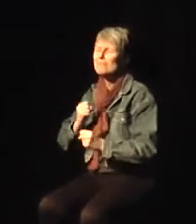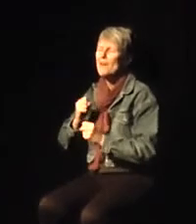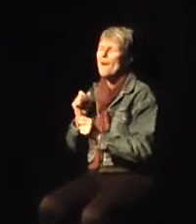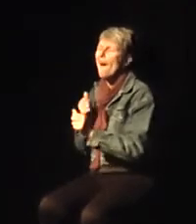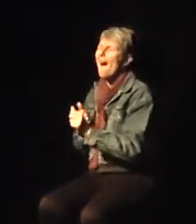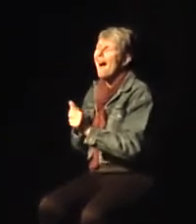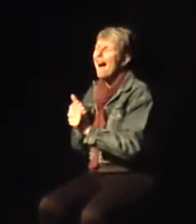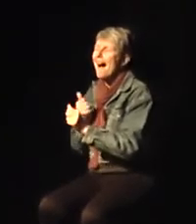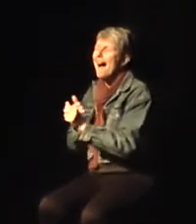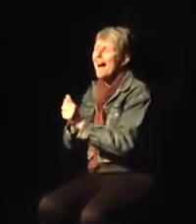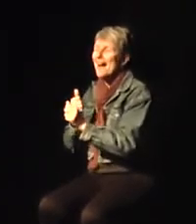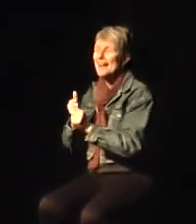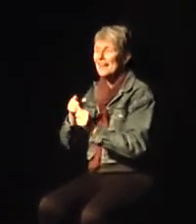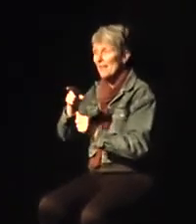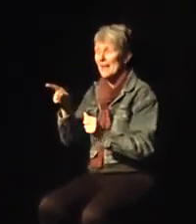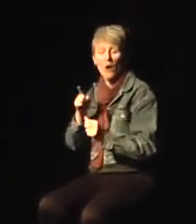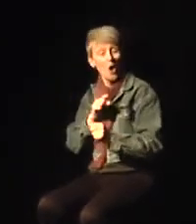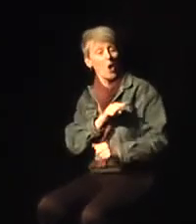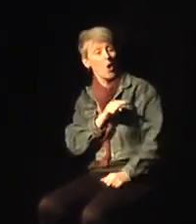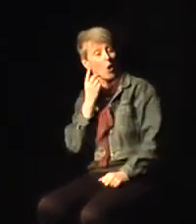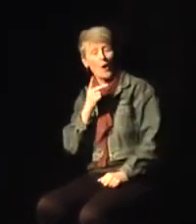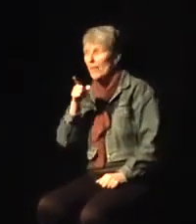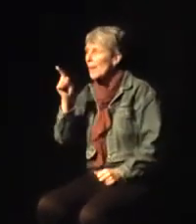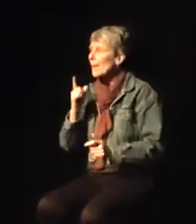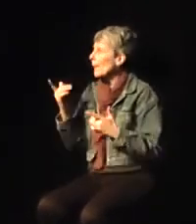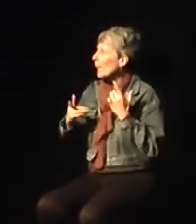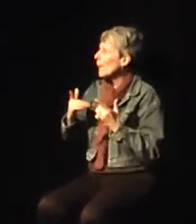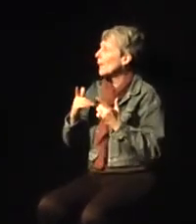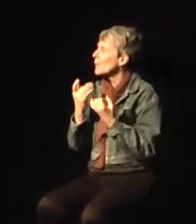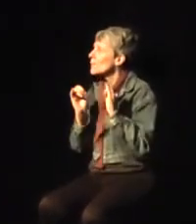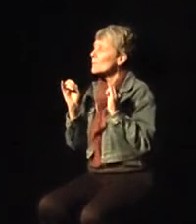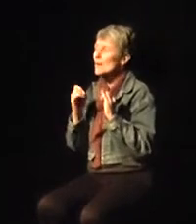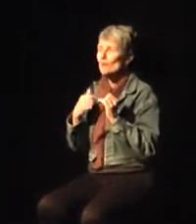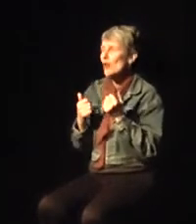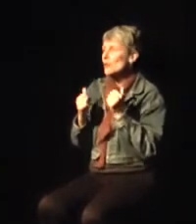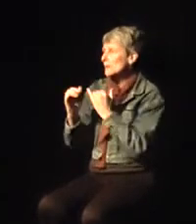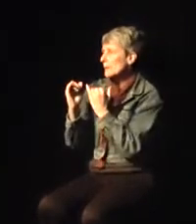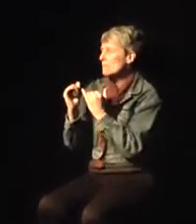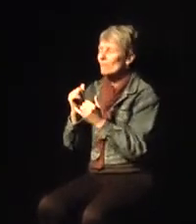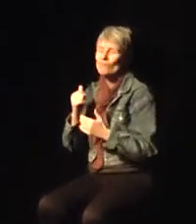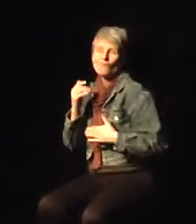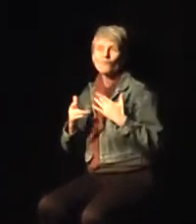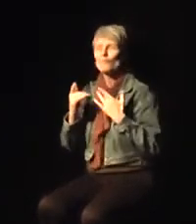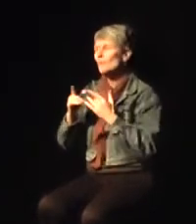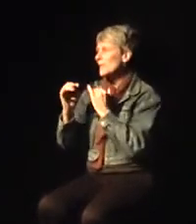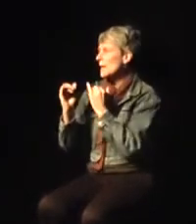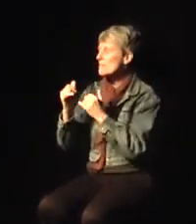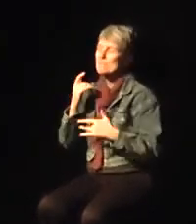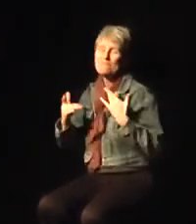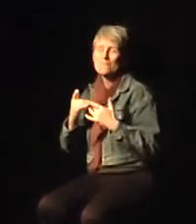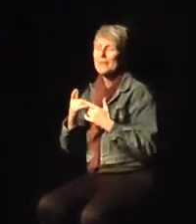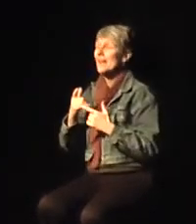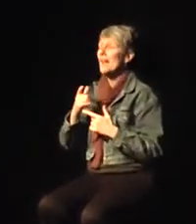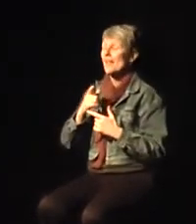up to them? They're excited. They're doing their own thing, and I'm trying to take in the excitement the way that they are. Anyways, after that